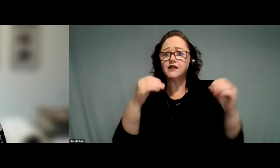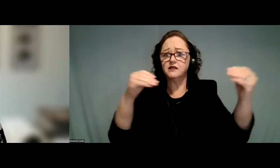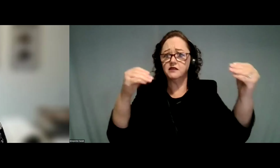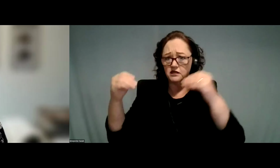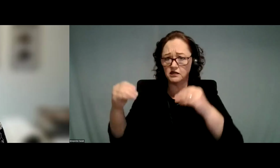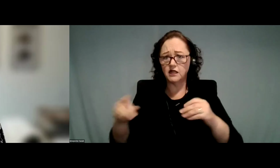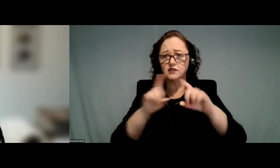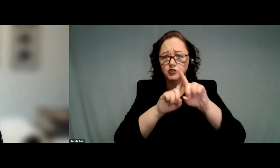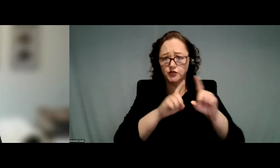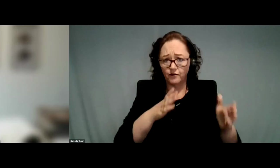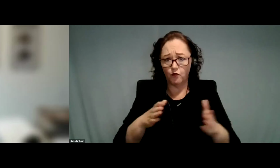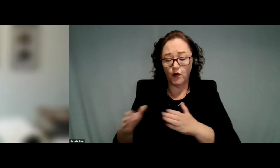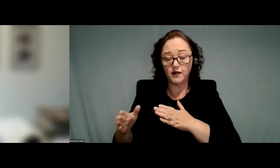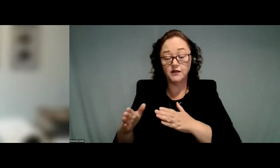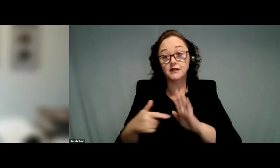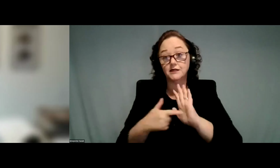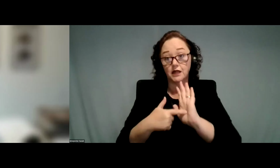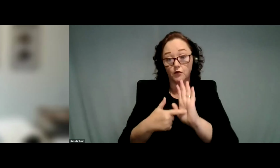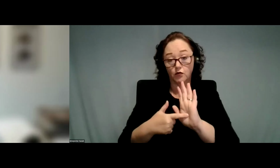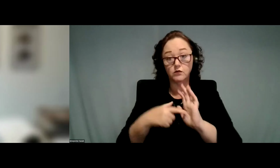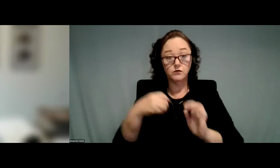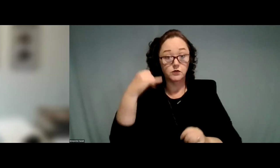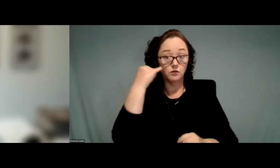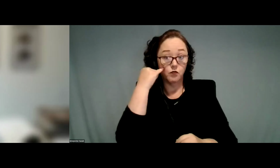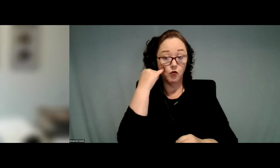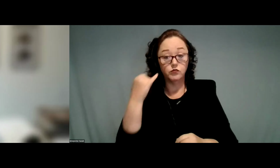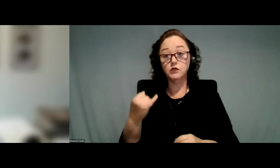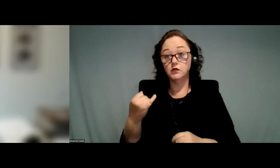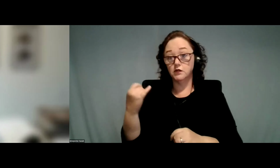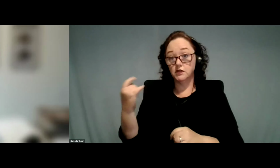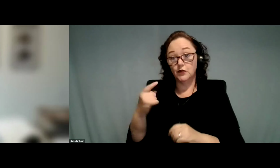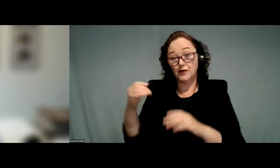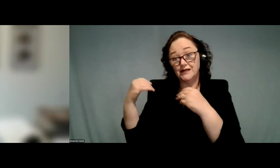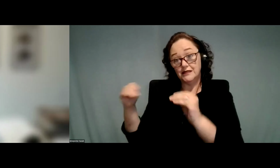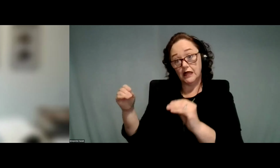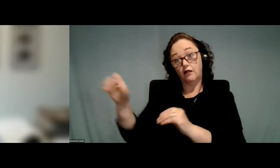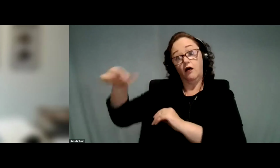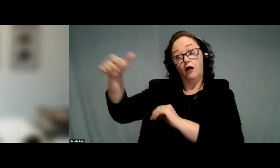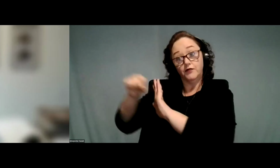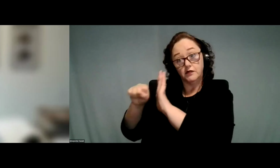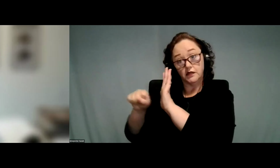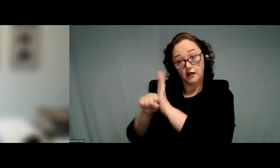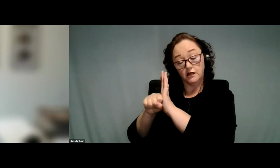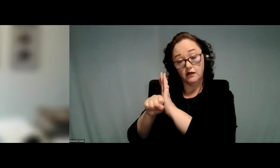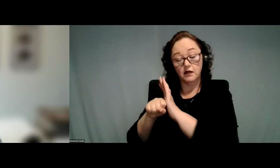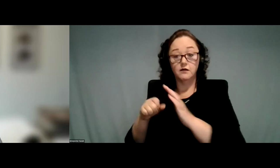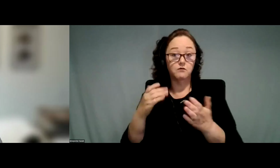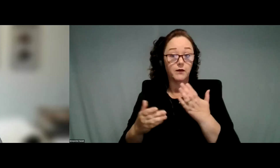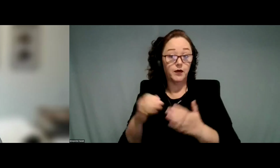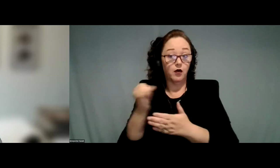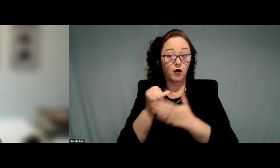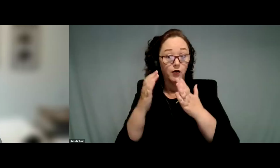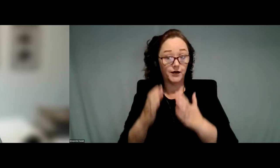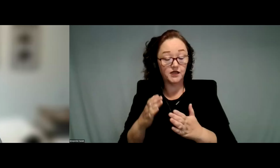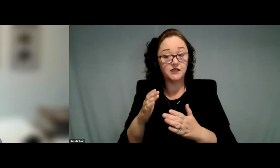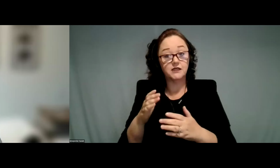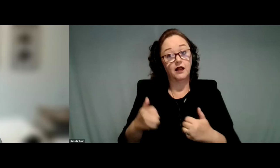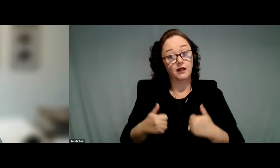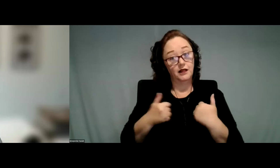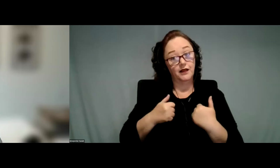mentioned if somebody was making sales outside of Illinois, let's say an Indiana artist who had made sales up above our